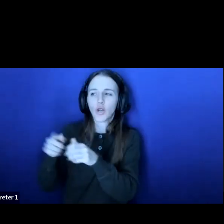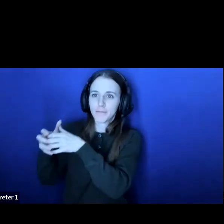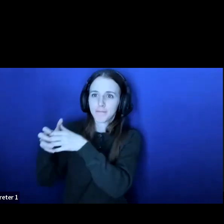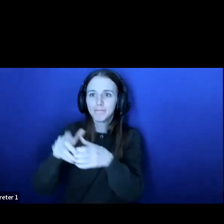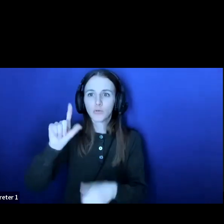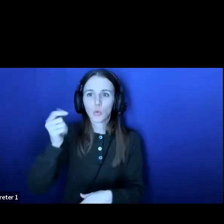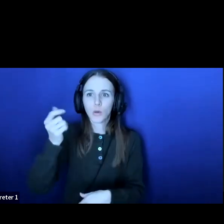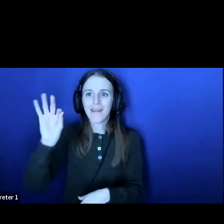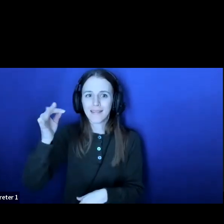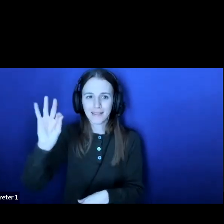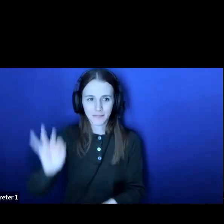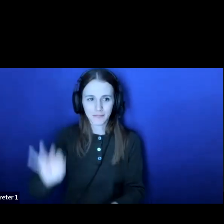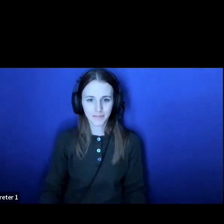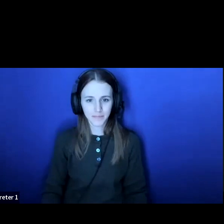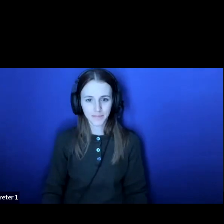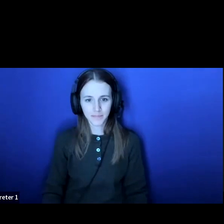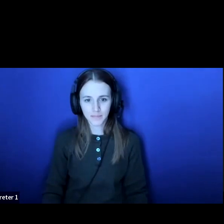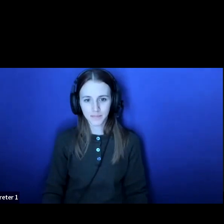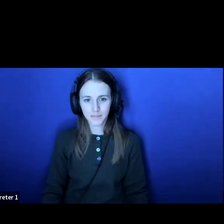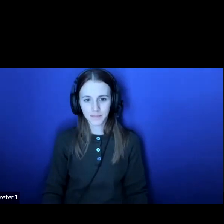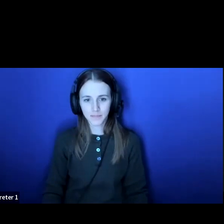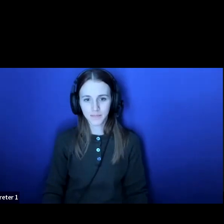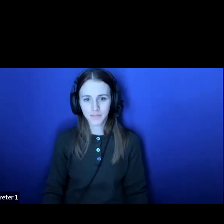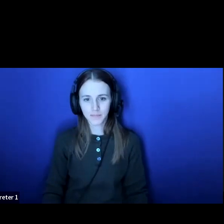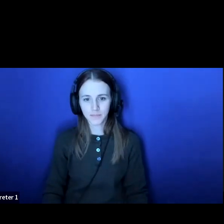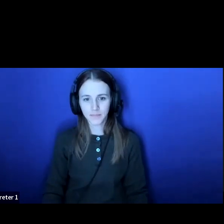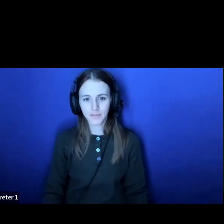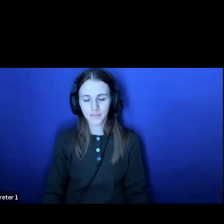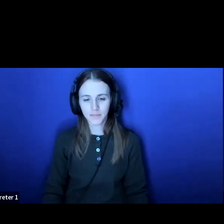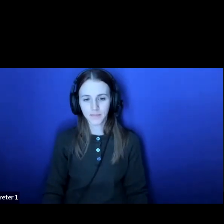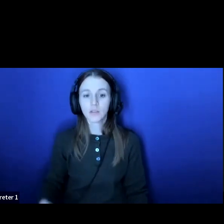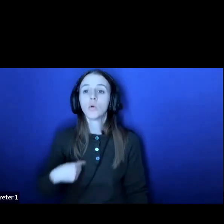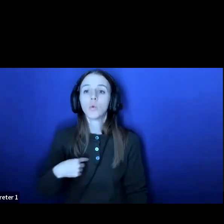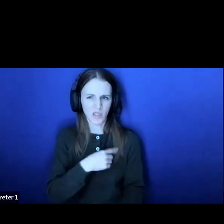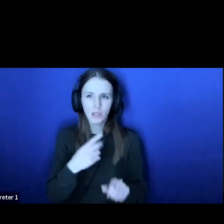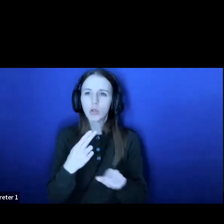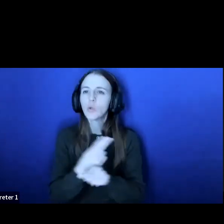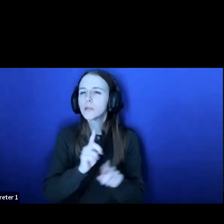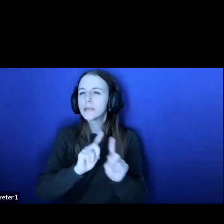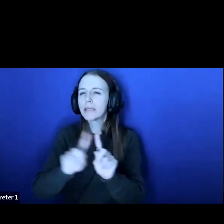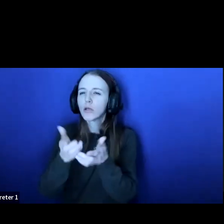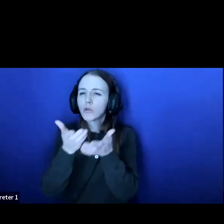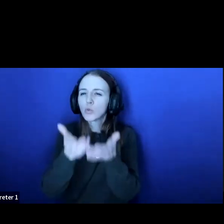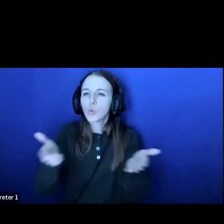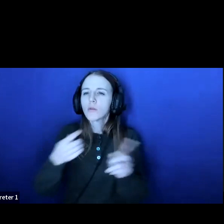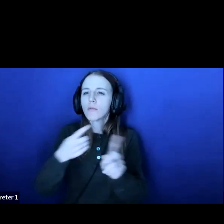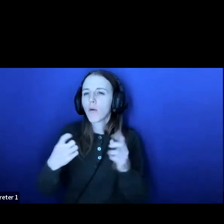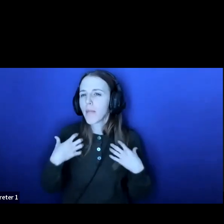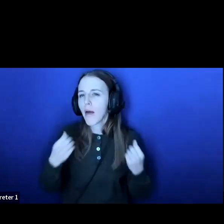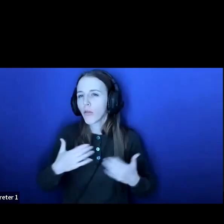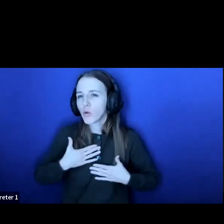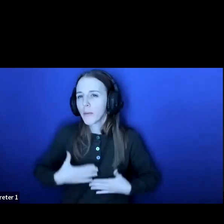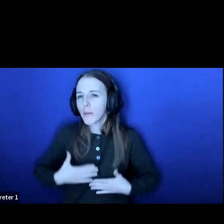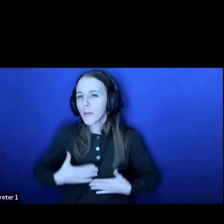CBME. And we used different tools from the field of health humanities. The first one was storytelling.